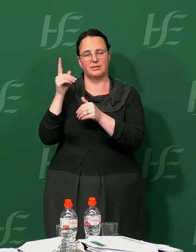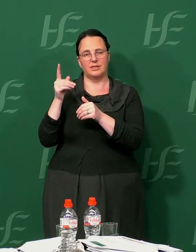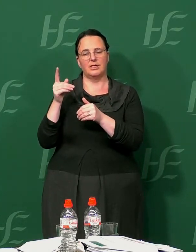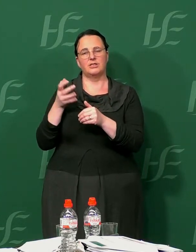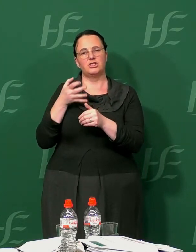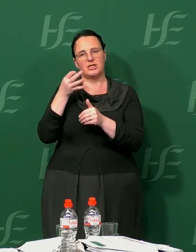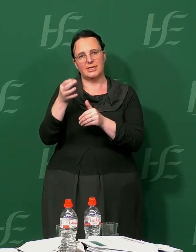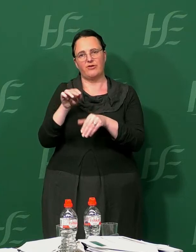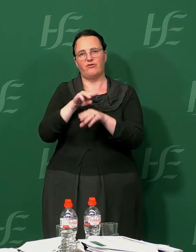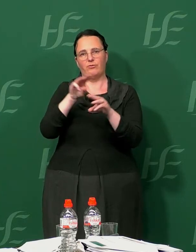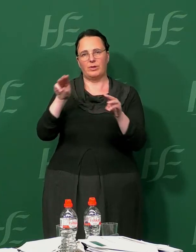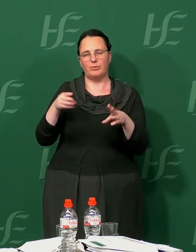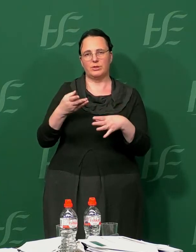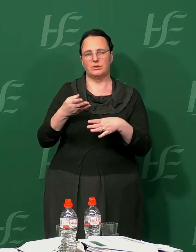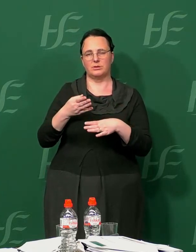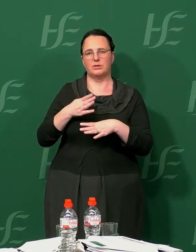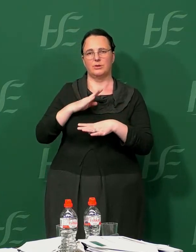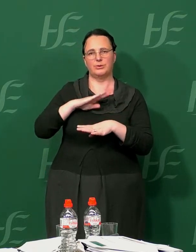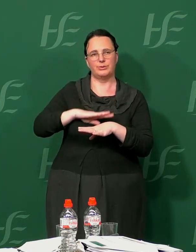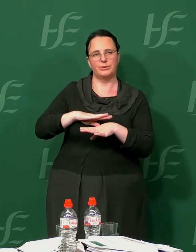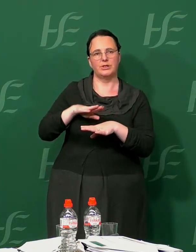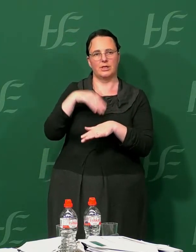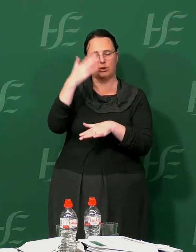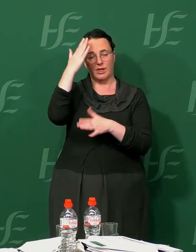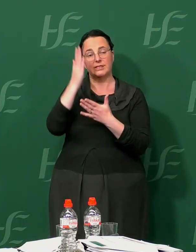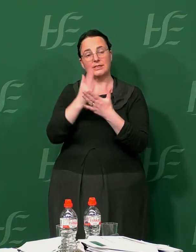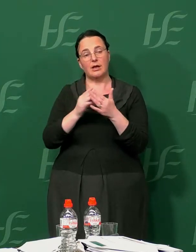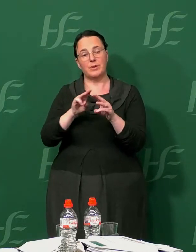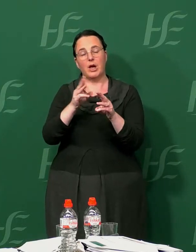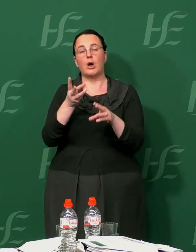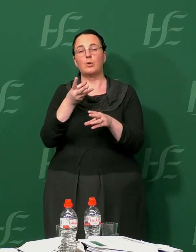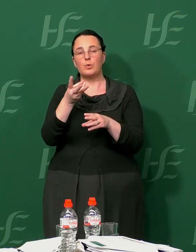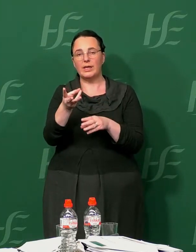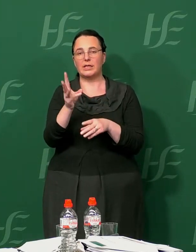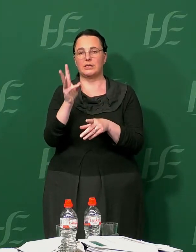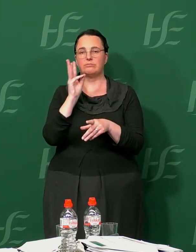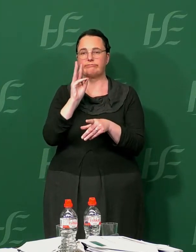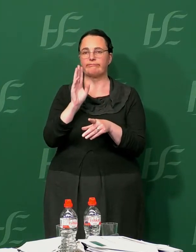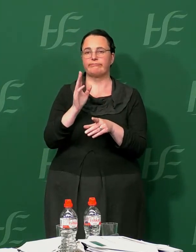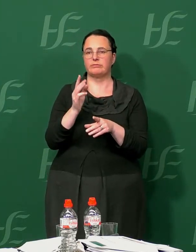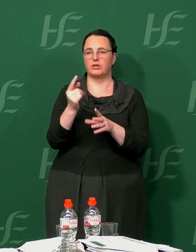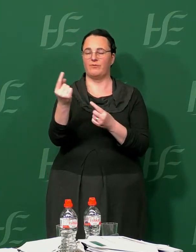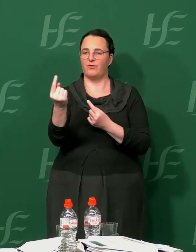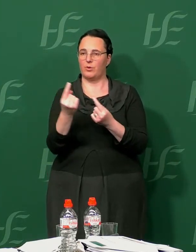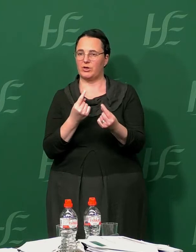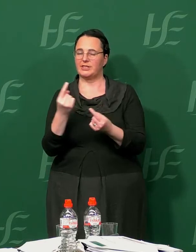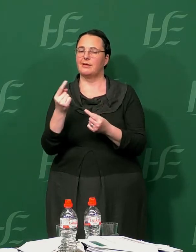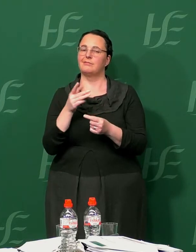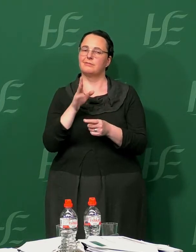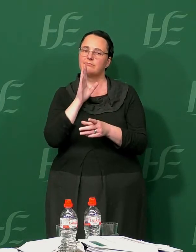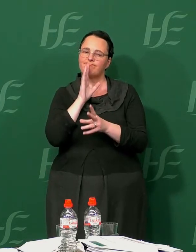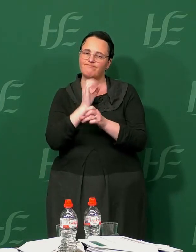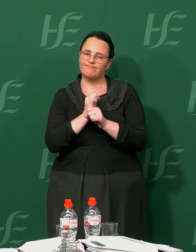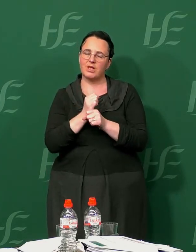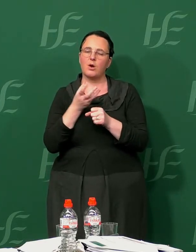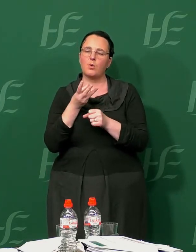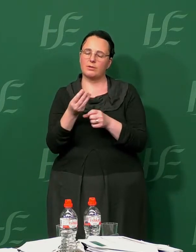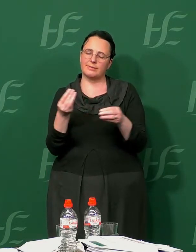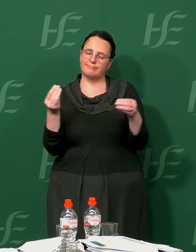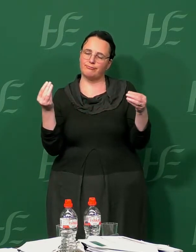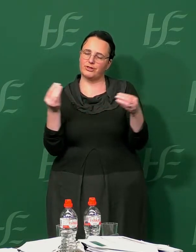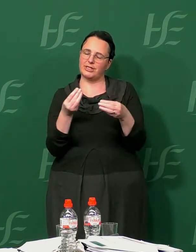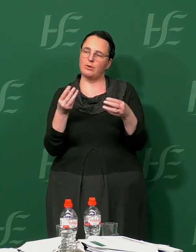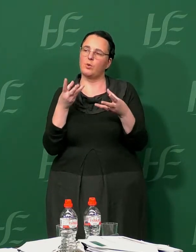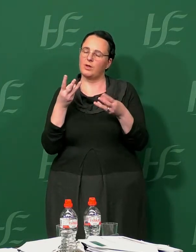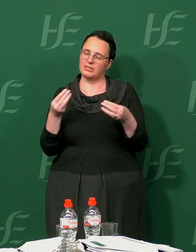people assurance, and so people will come forward and give information, and their confidentiality will be protected. And that's a process we